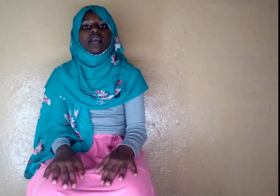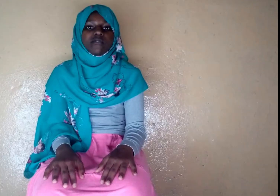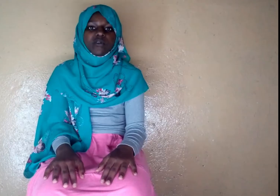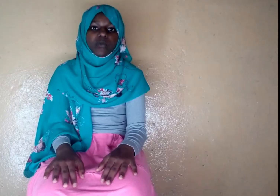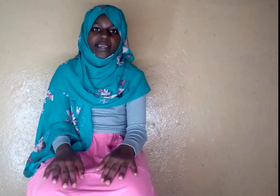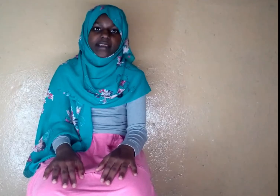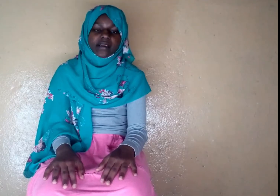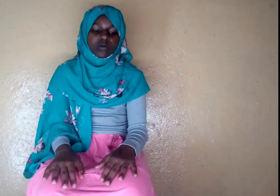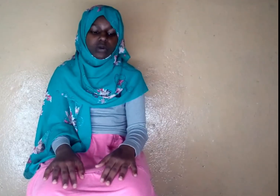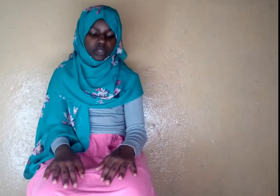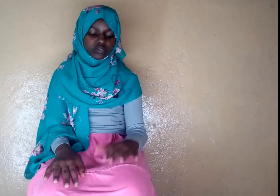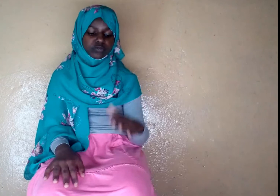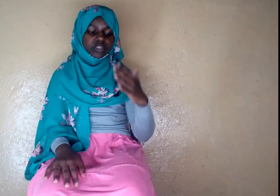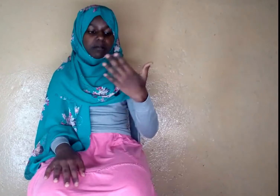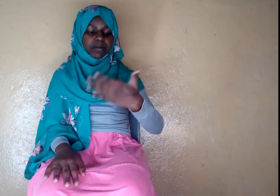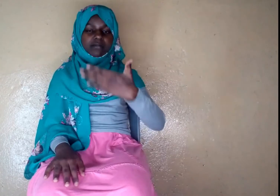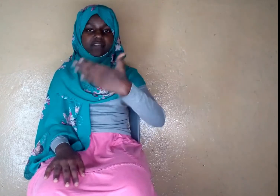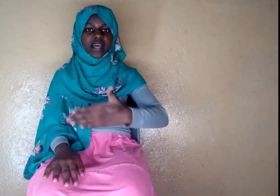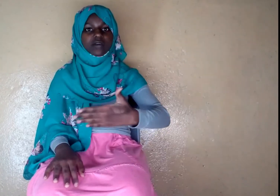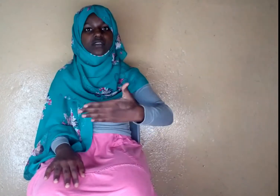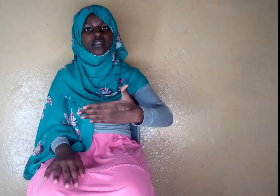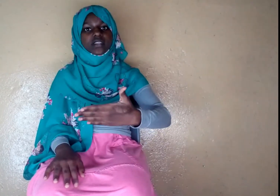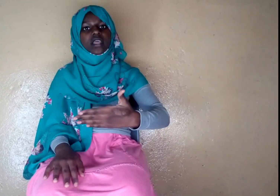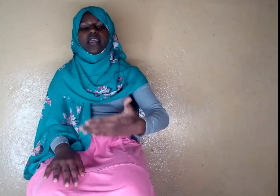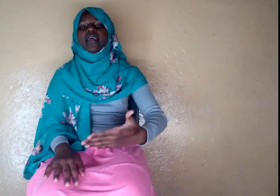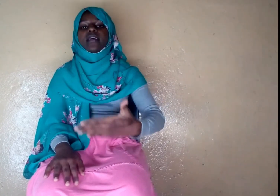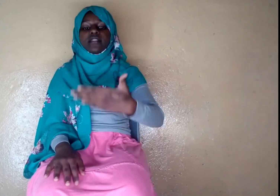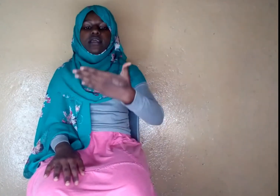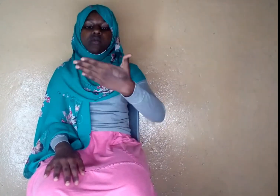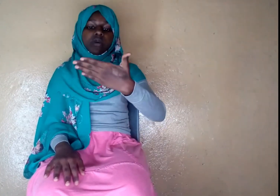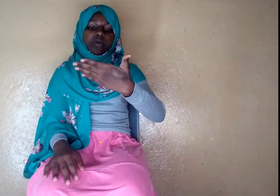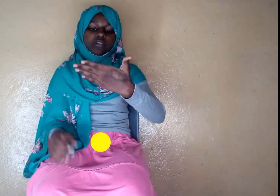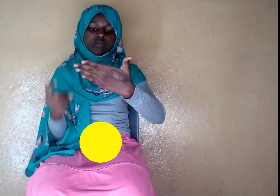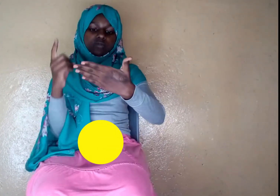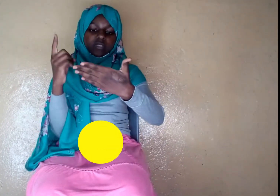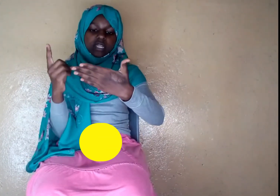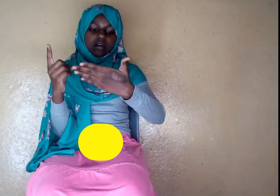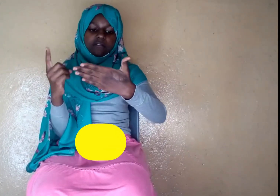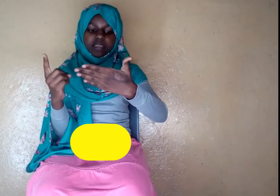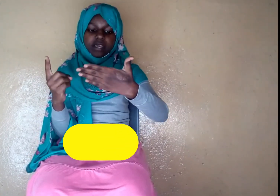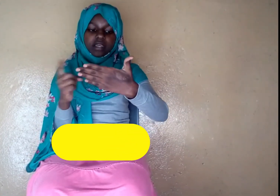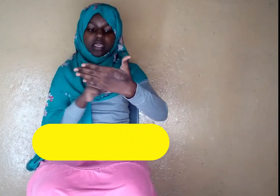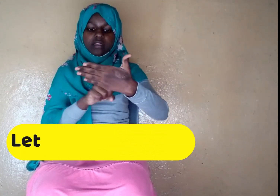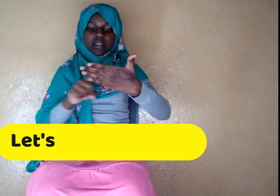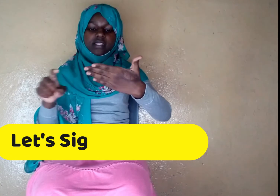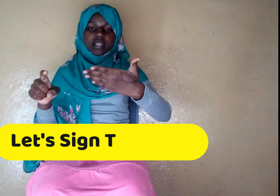Now for week, we're going to put our palms out and then we're going to take our finger and run it